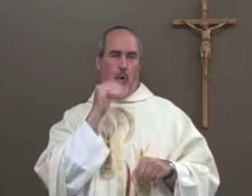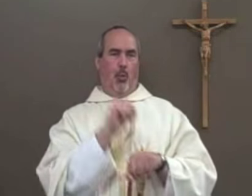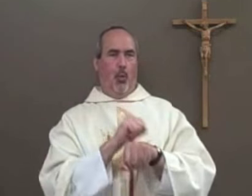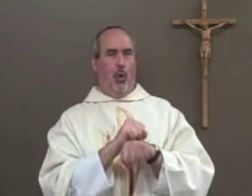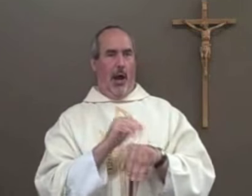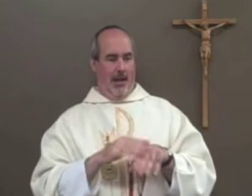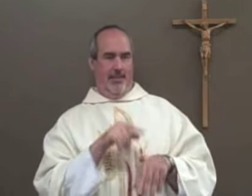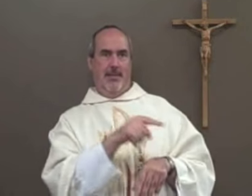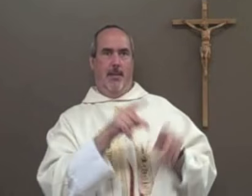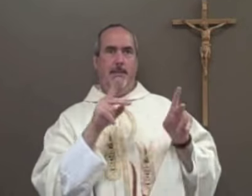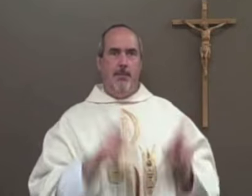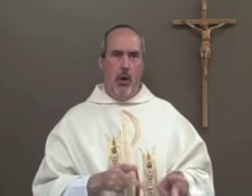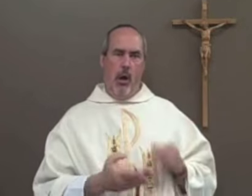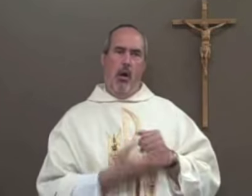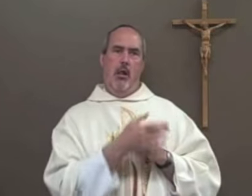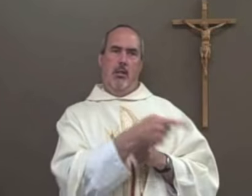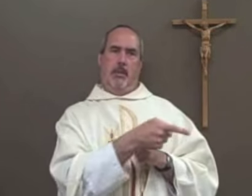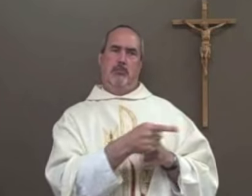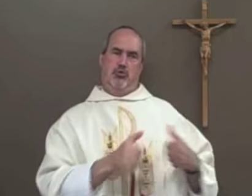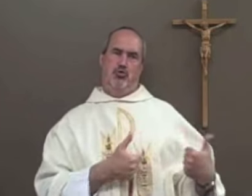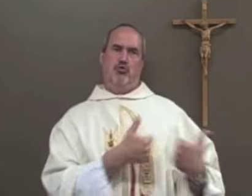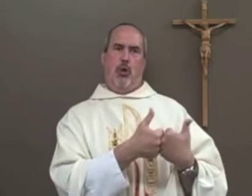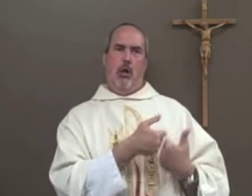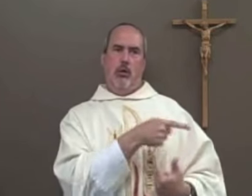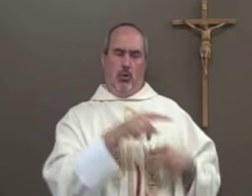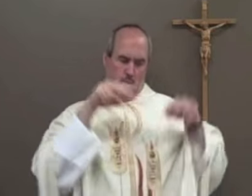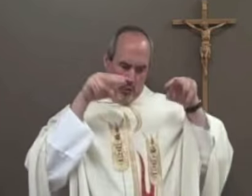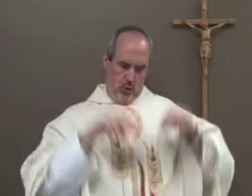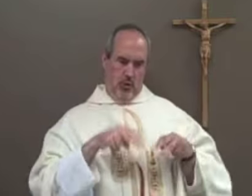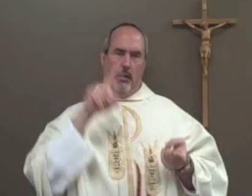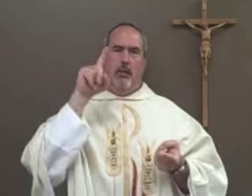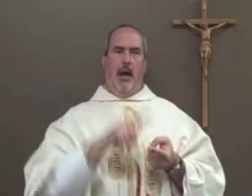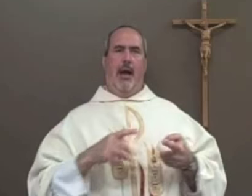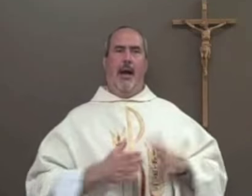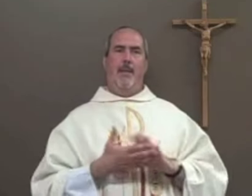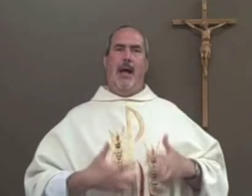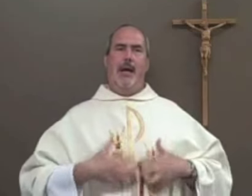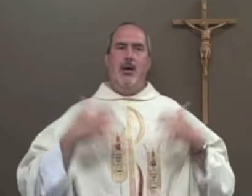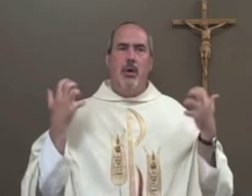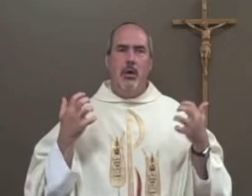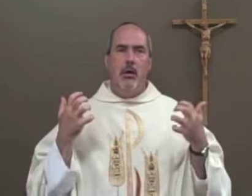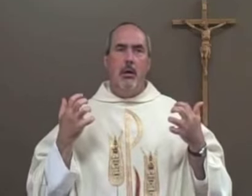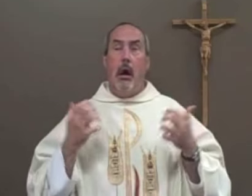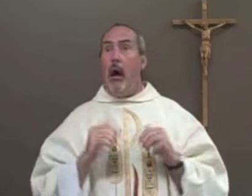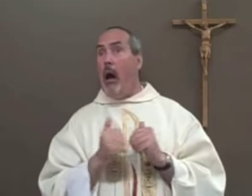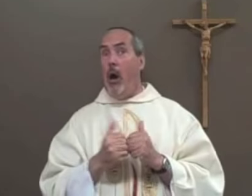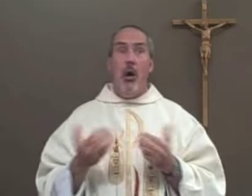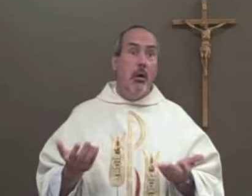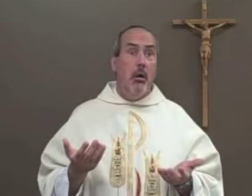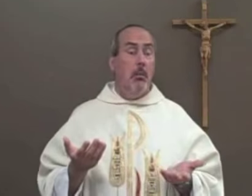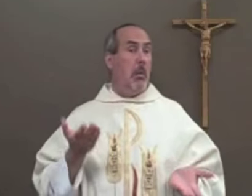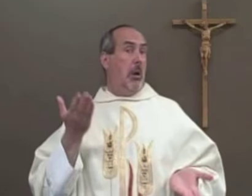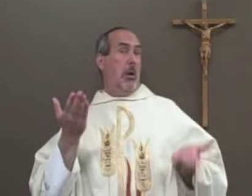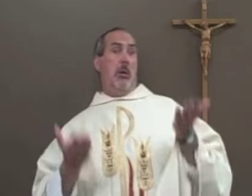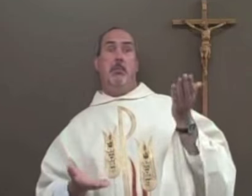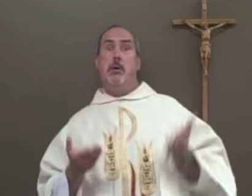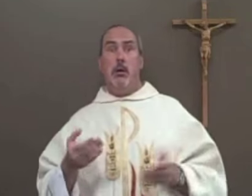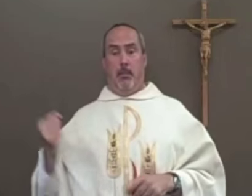truly. So God might work on that person and help them through their challenges so that they can look at themselves and become less